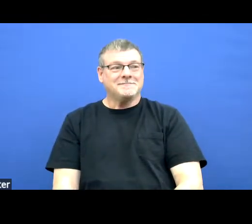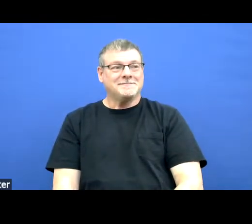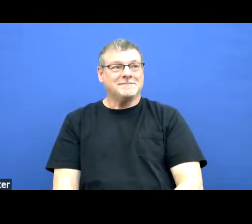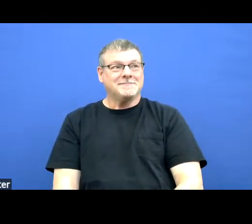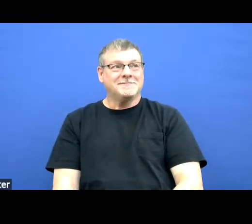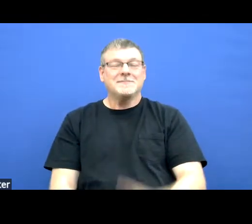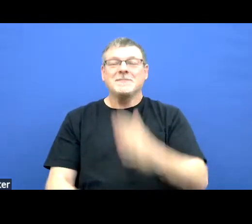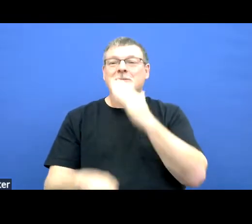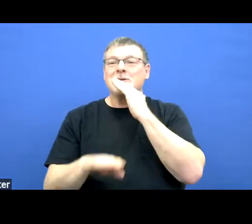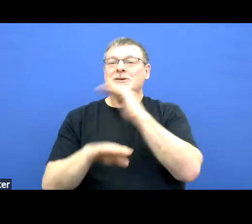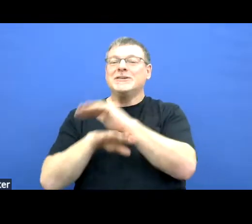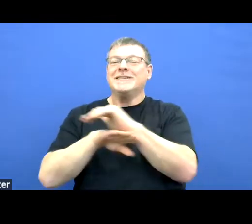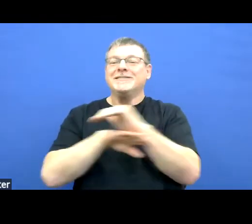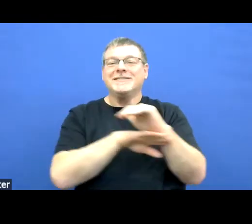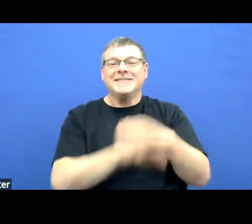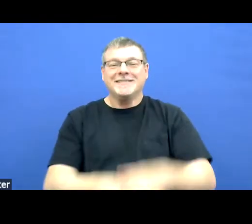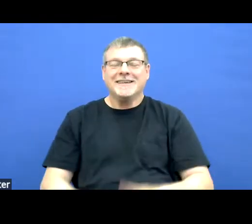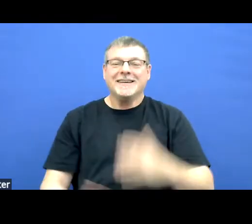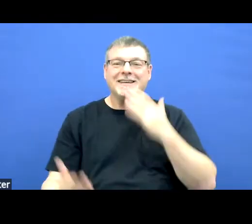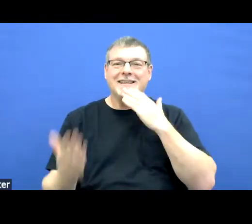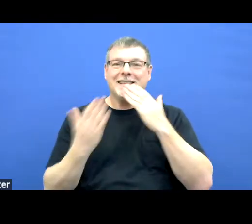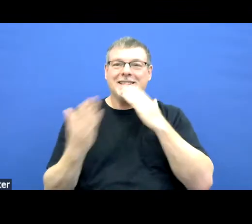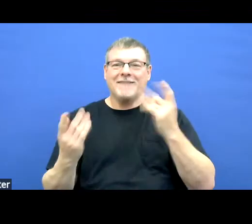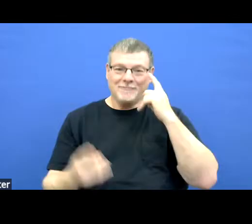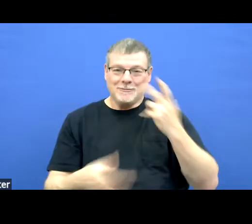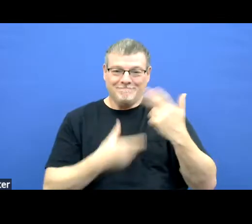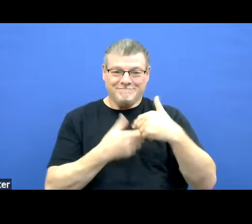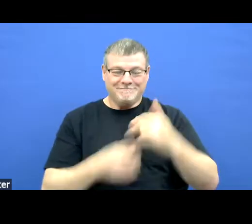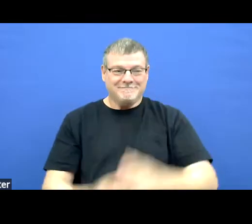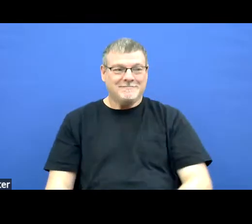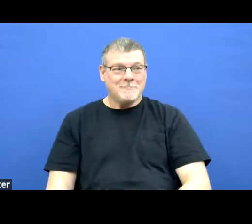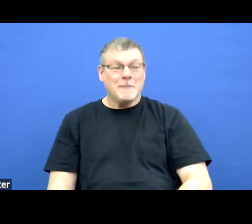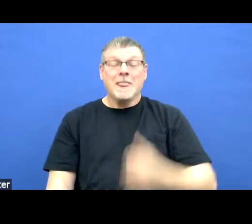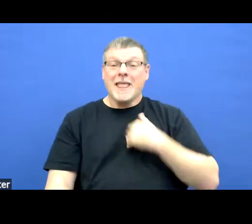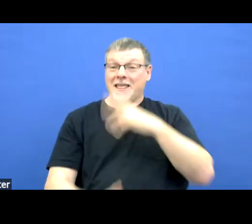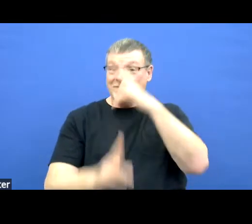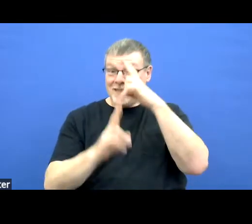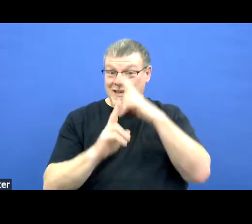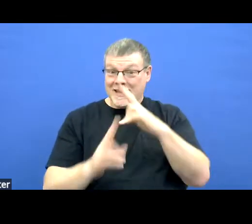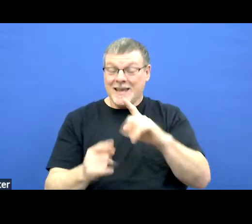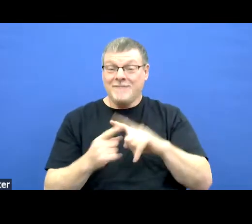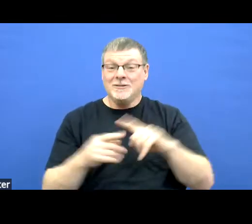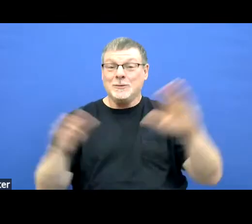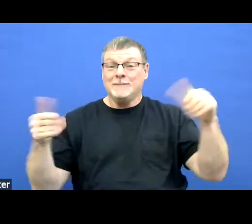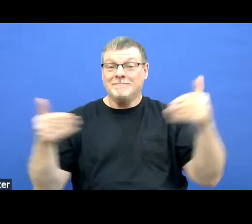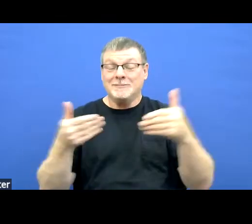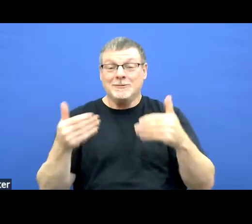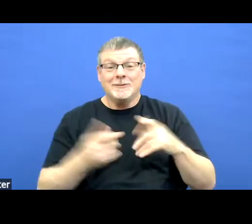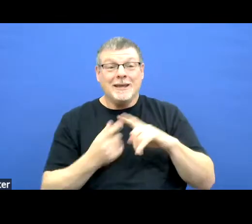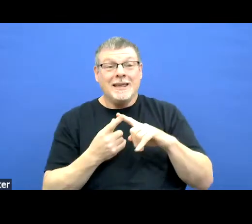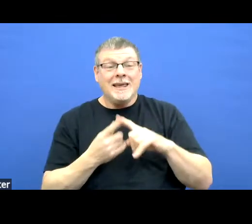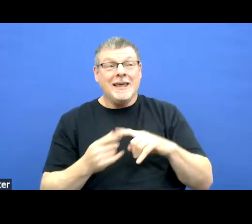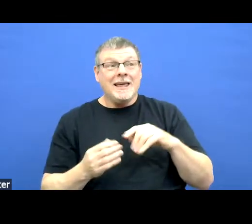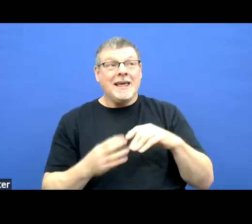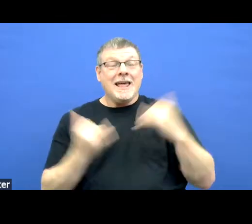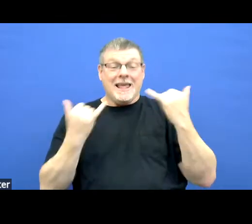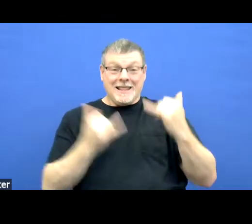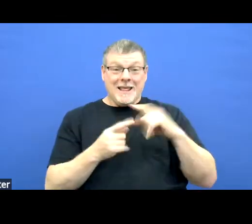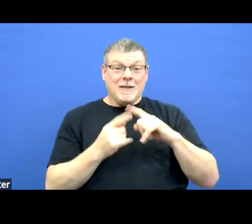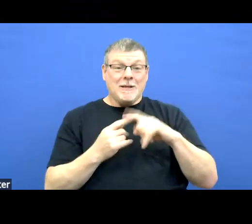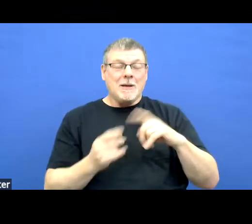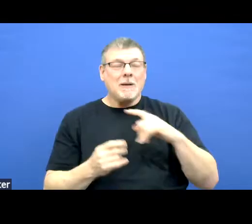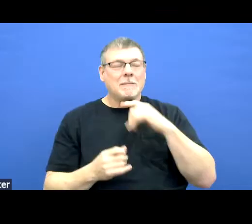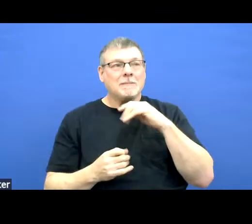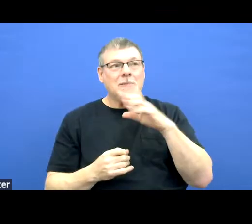Good evening, everyone. Thank you so much for having me. I have the honor of introducing the Antoinette Brown